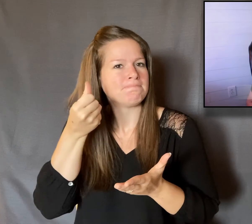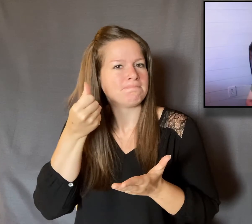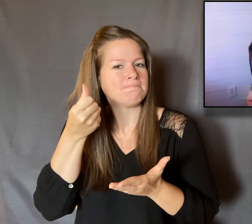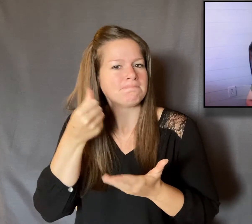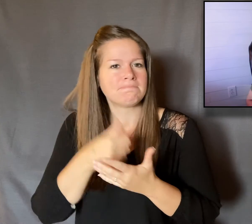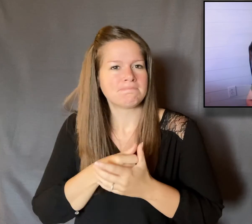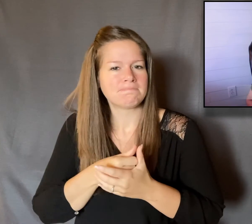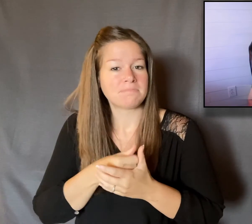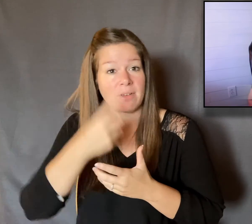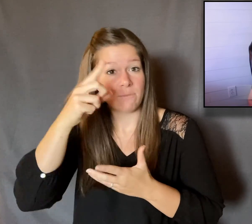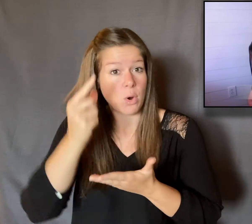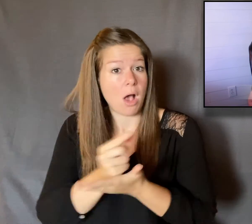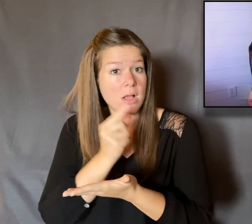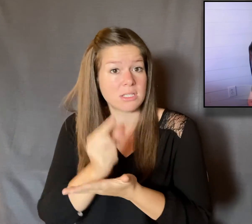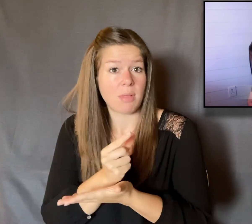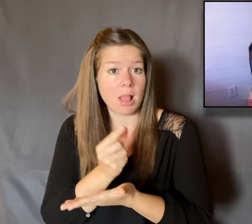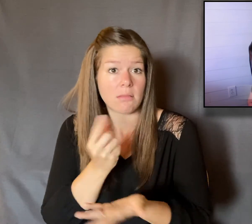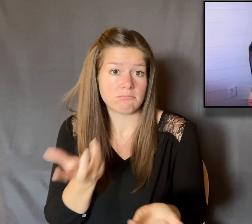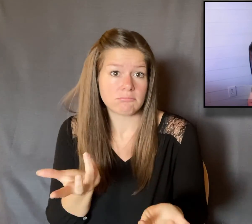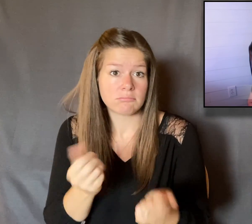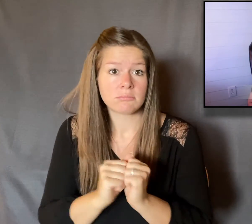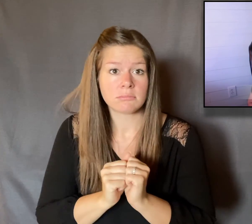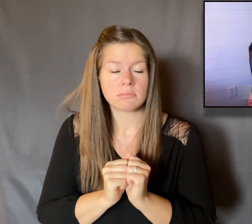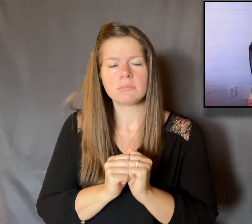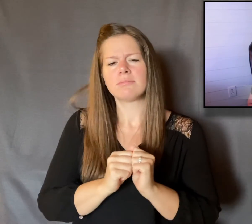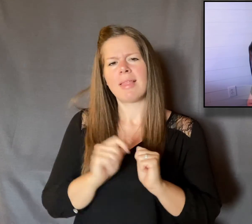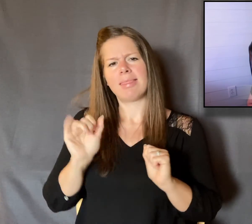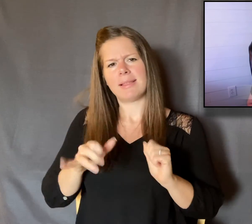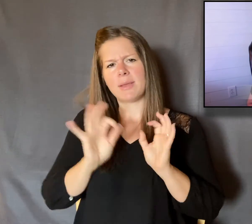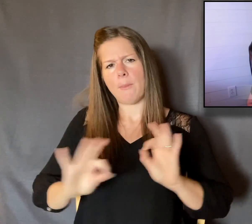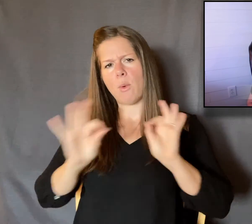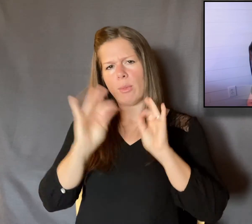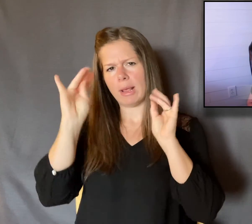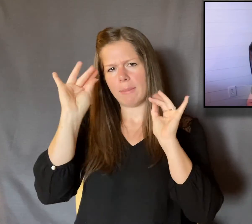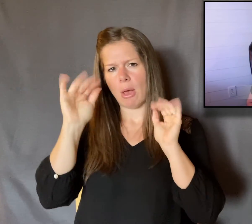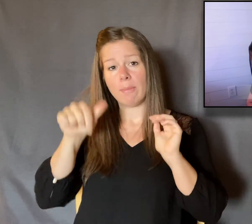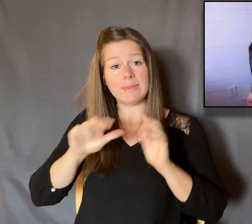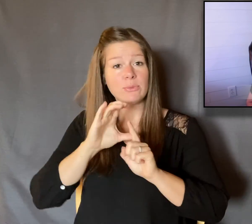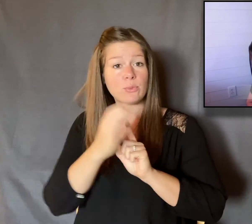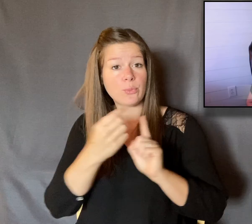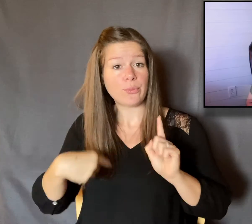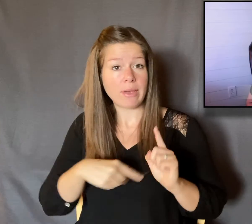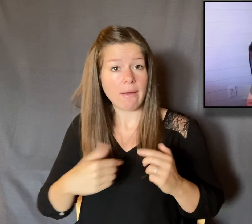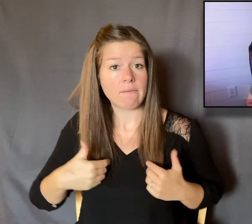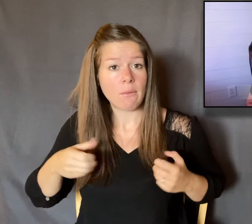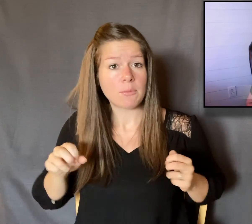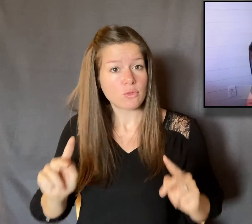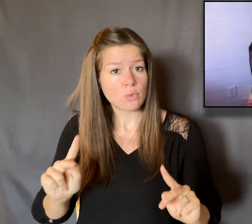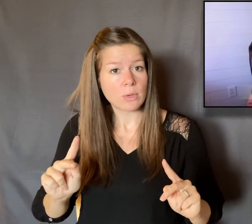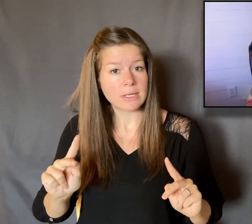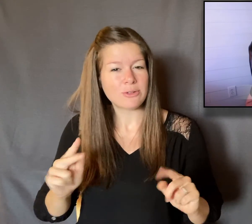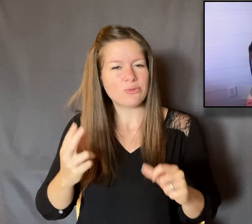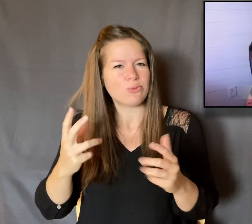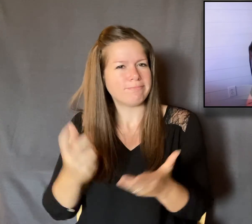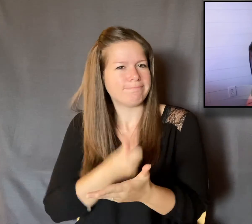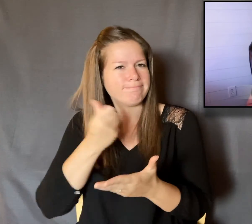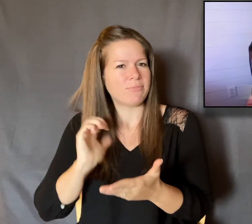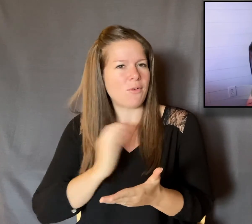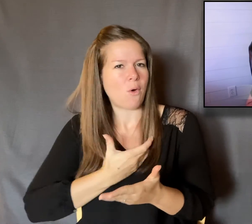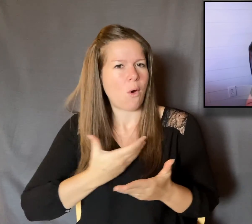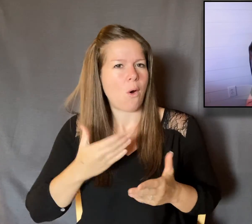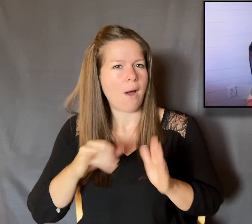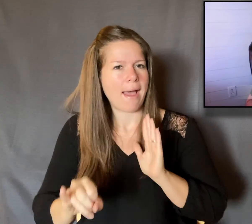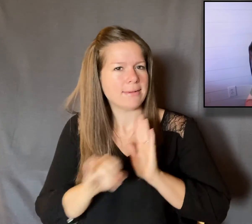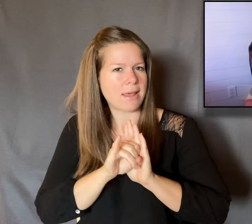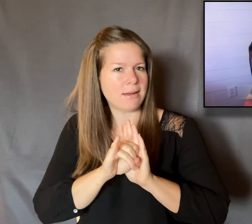we have an opportunity in our culture to leverage our identity, but not for our good or for